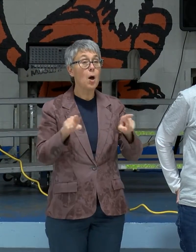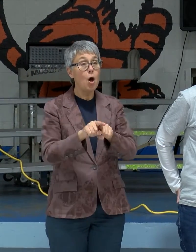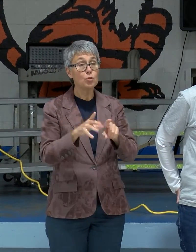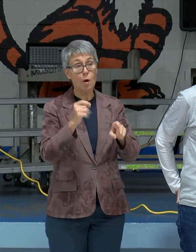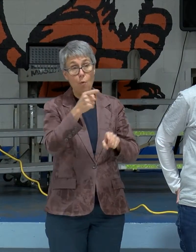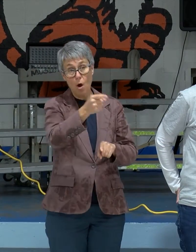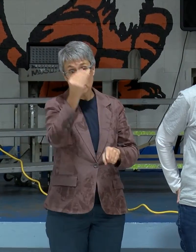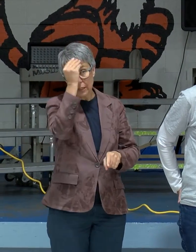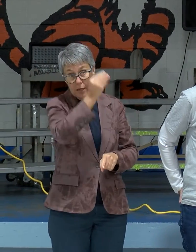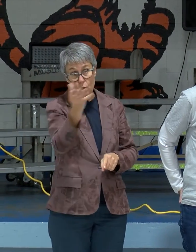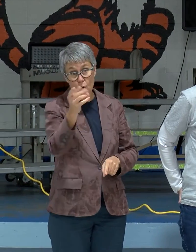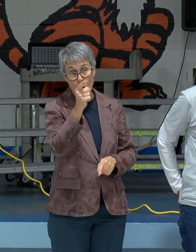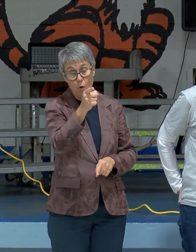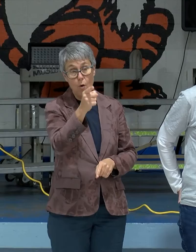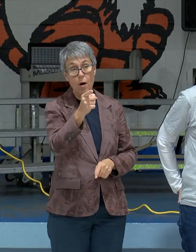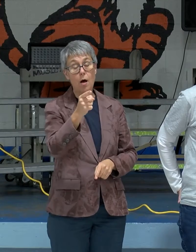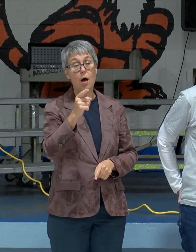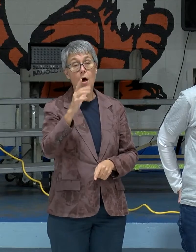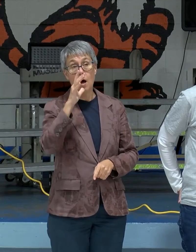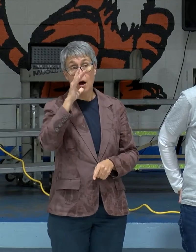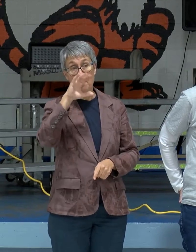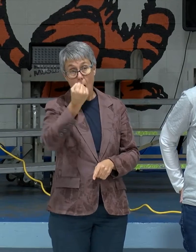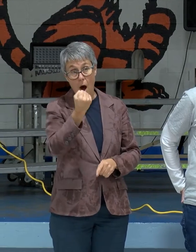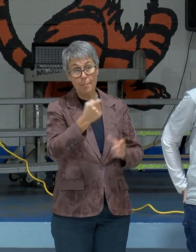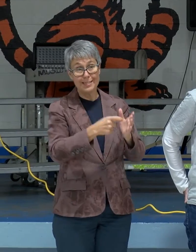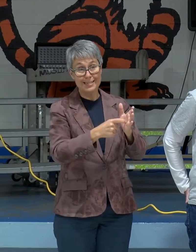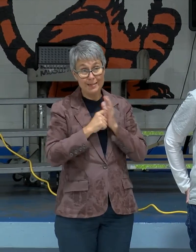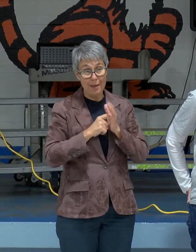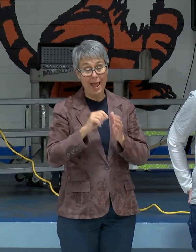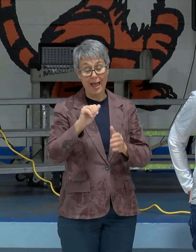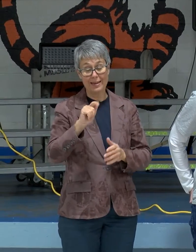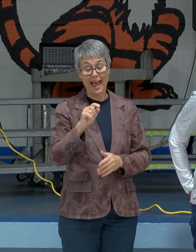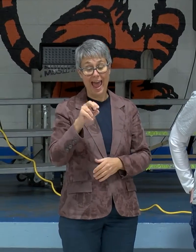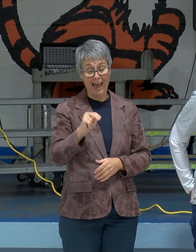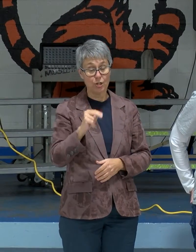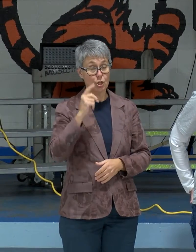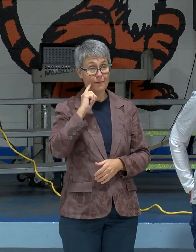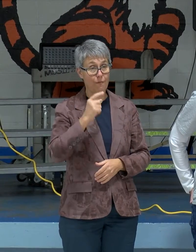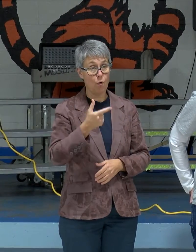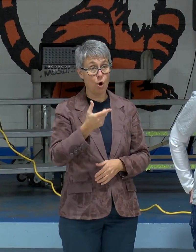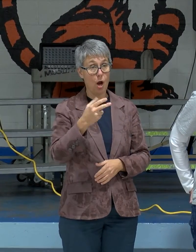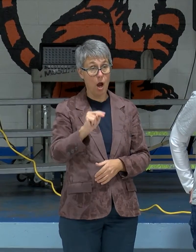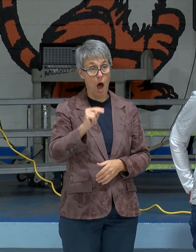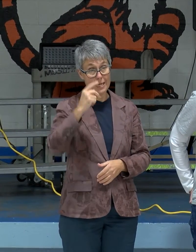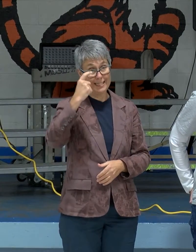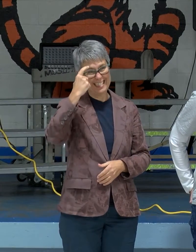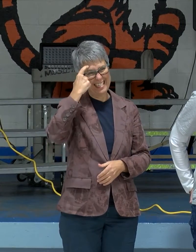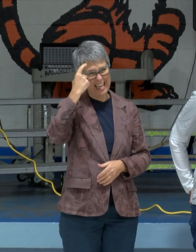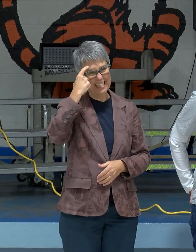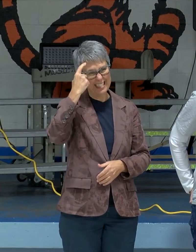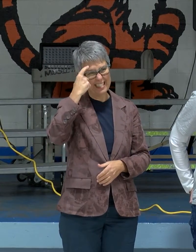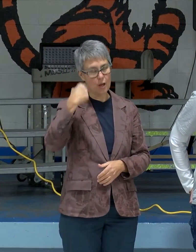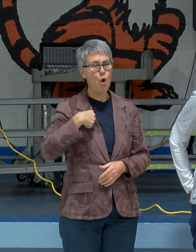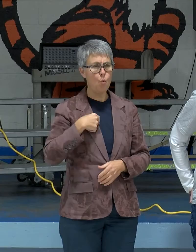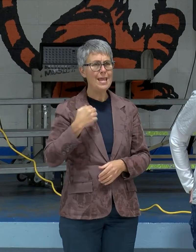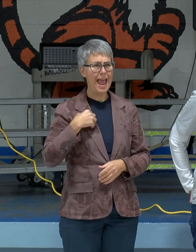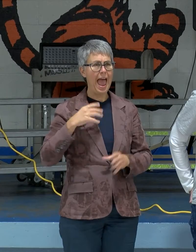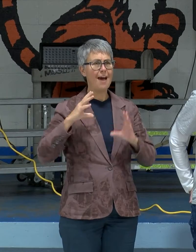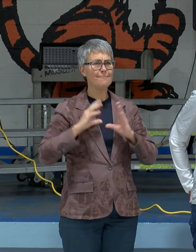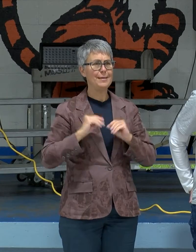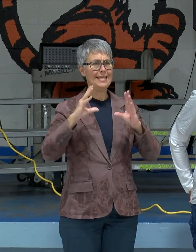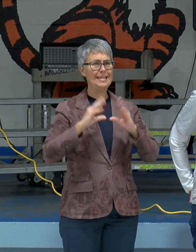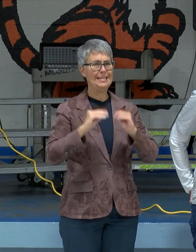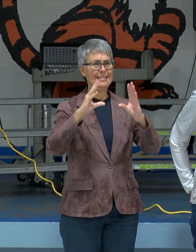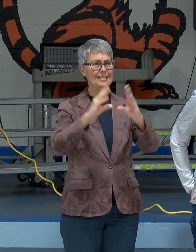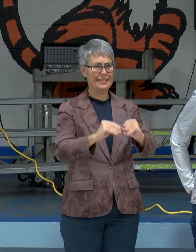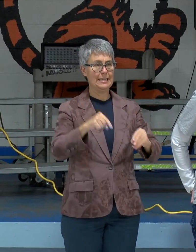that Moms Demand Action for Gun Sense, we do meet in Holyoke. We have other things that we talk